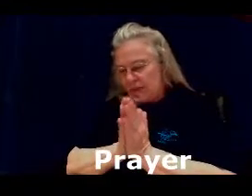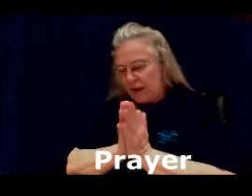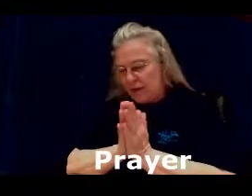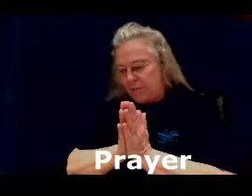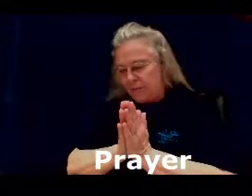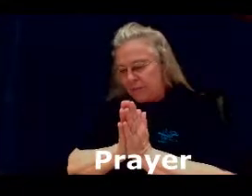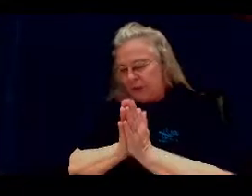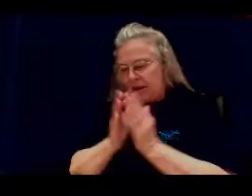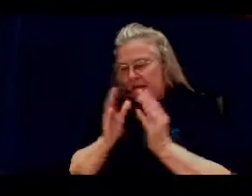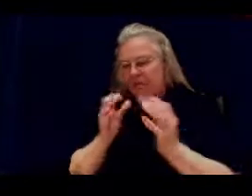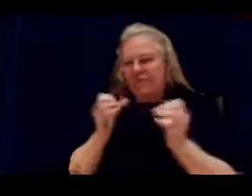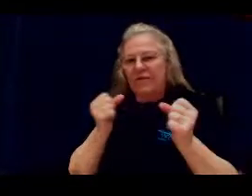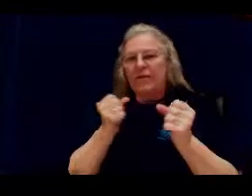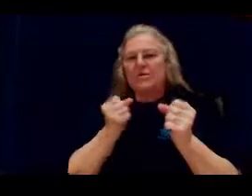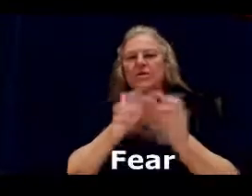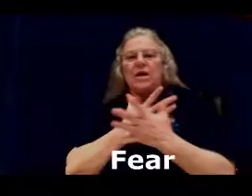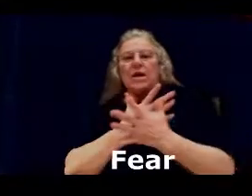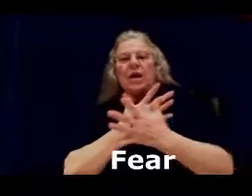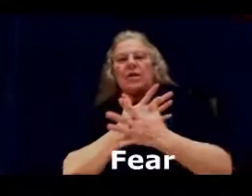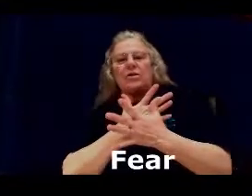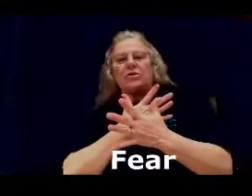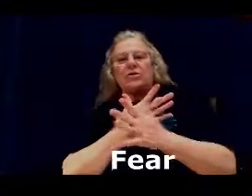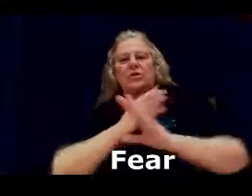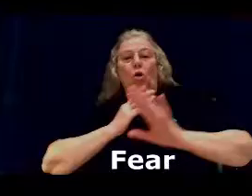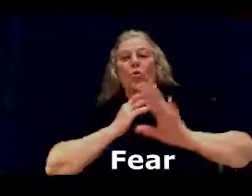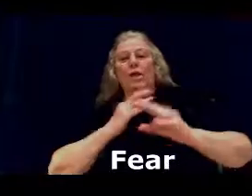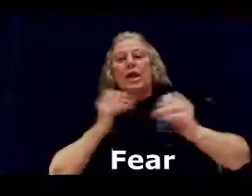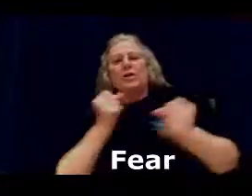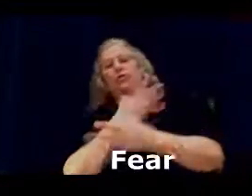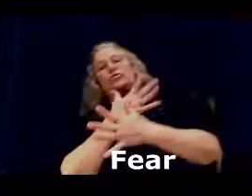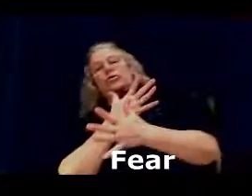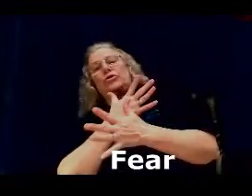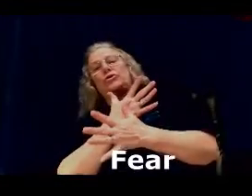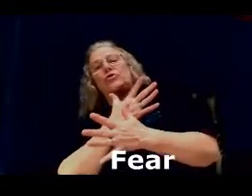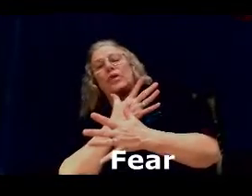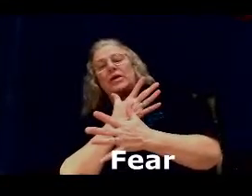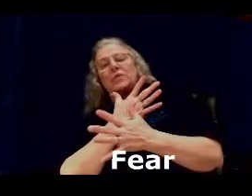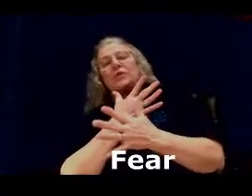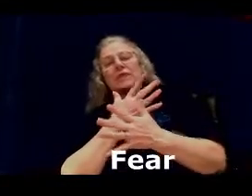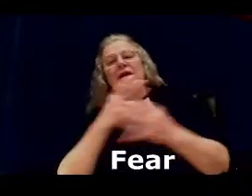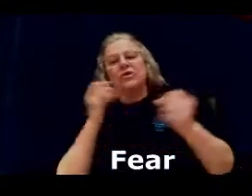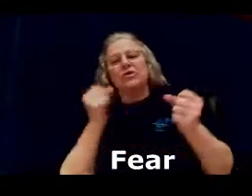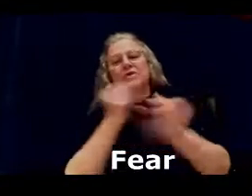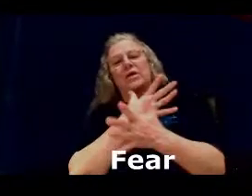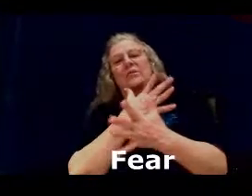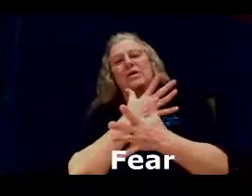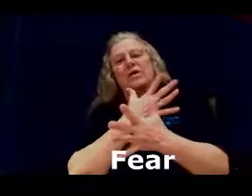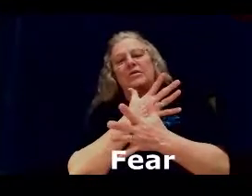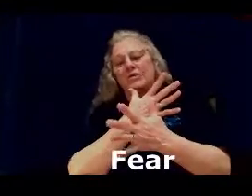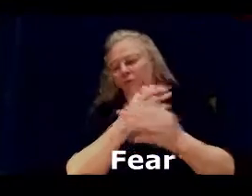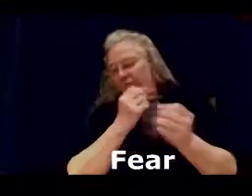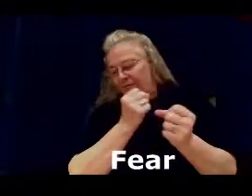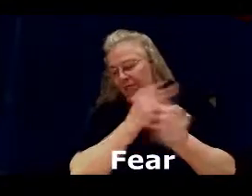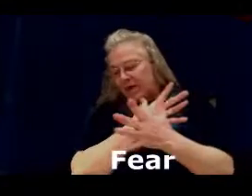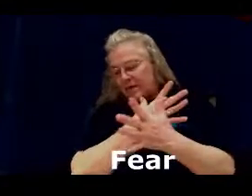pray. Fears, and it's just open hands. You're trying to protect yourself. So